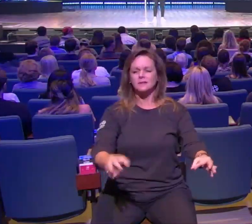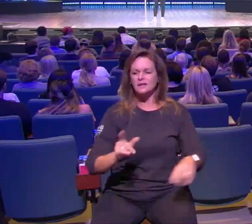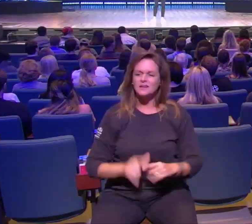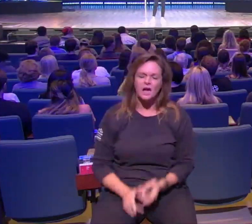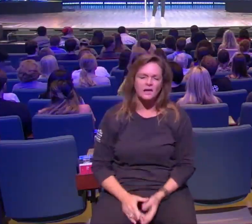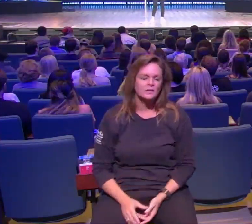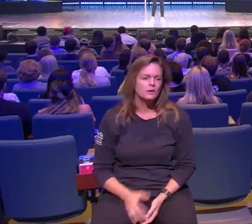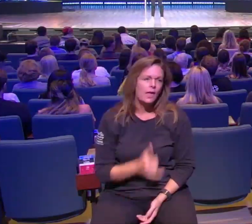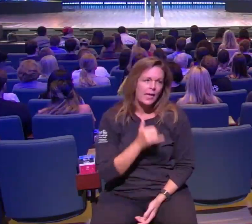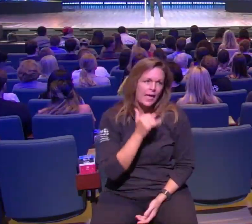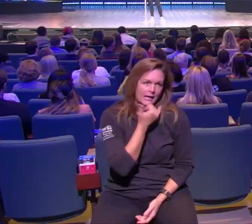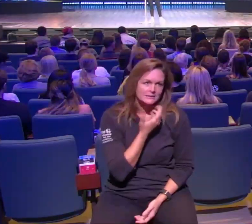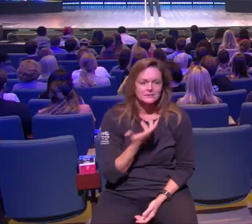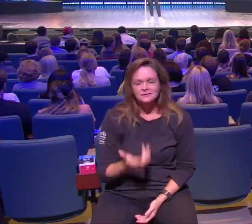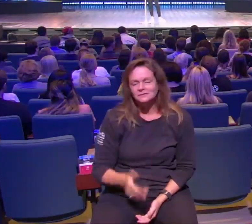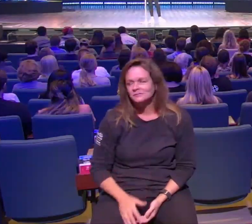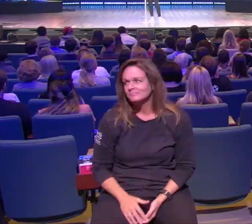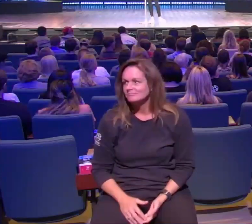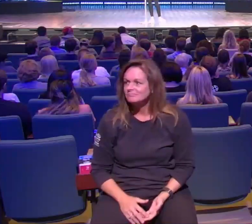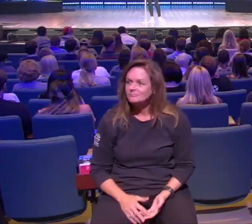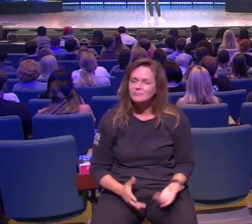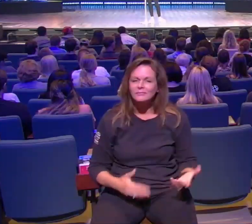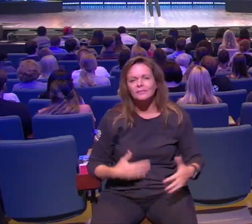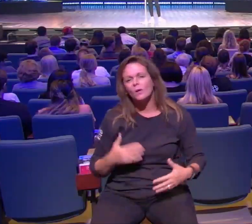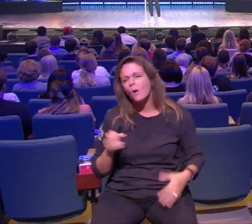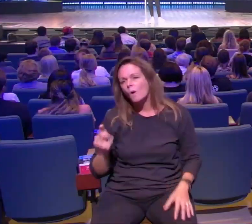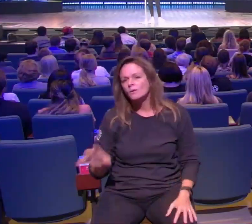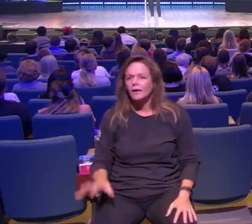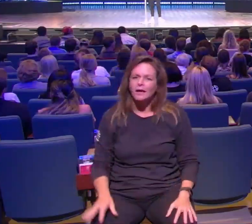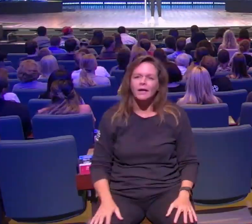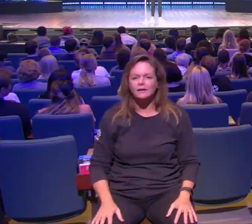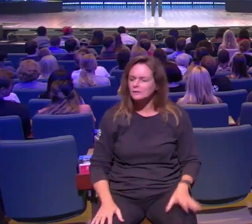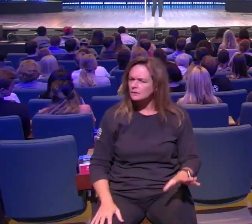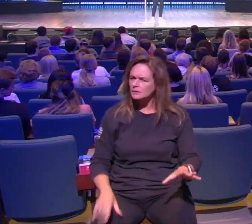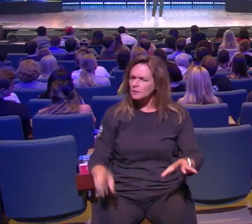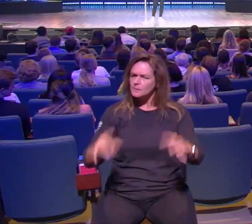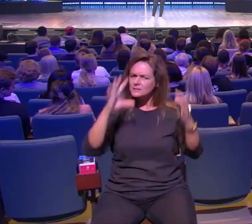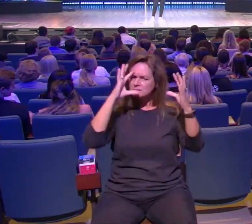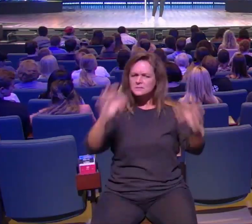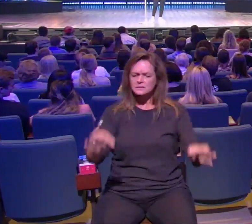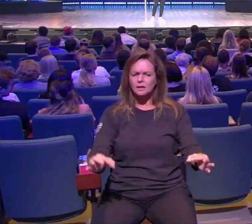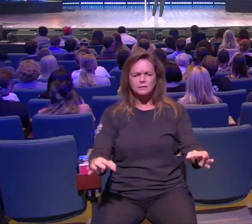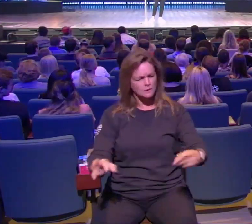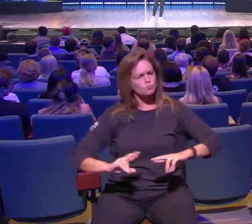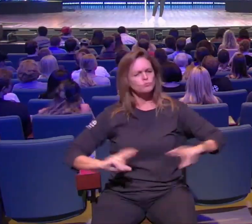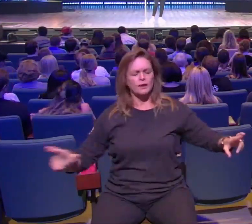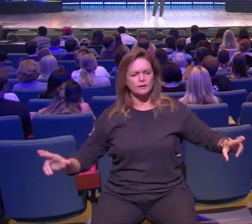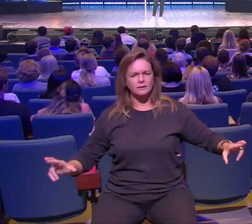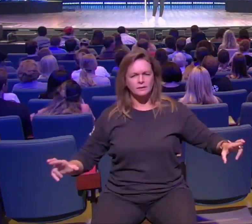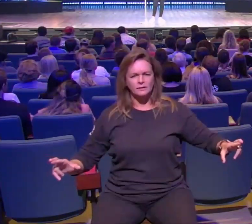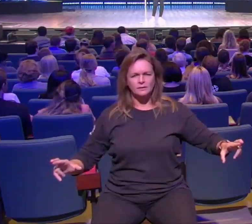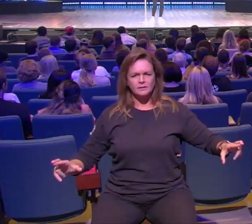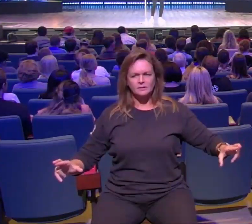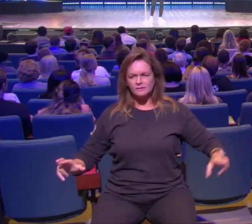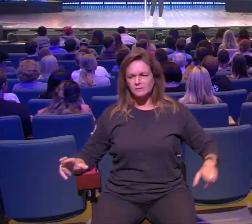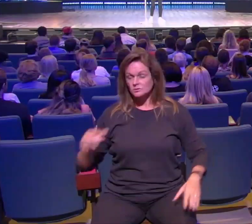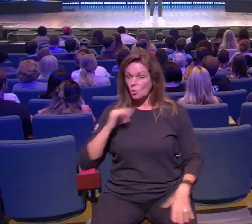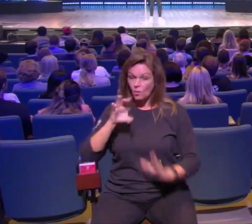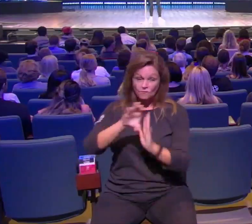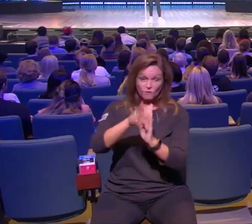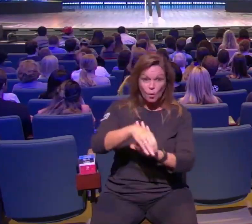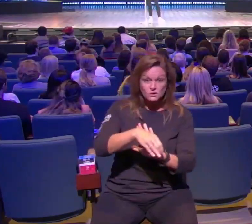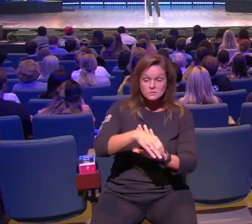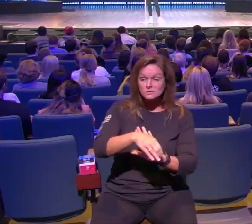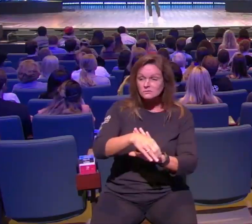we don't want you to miss your moment, but it's going to be your choice. It's your decision. Will